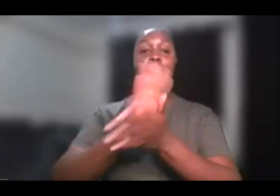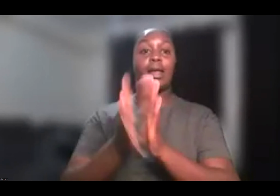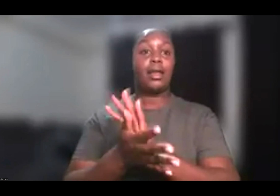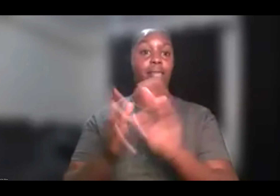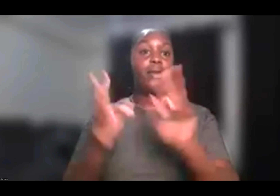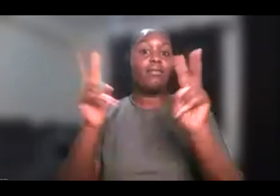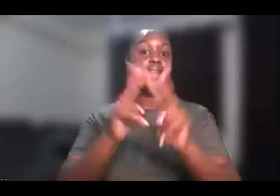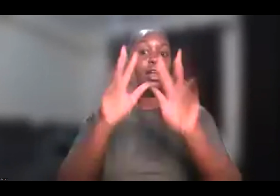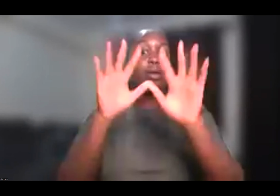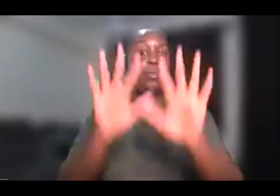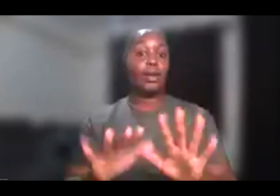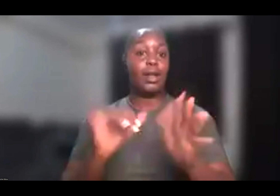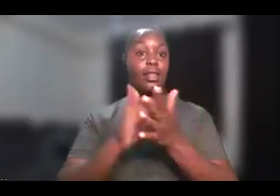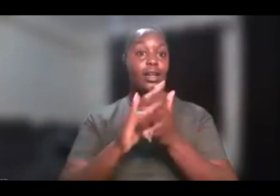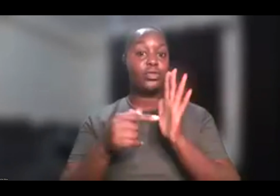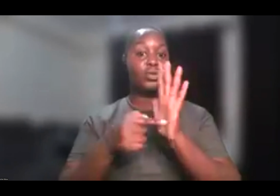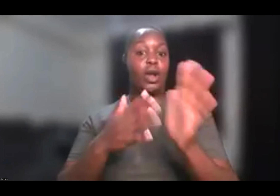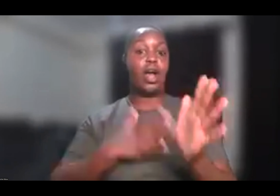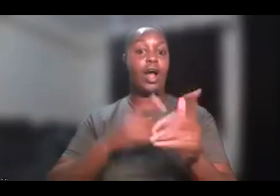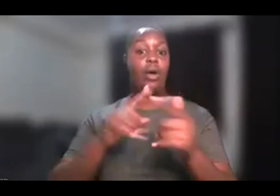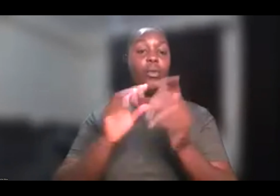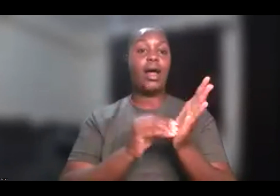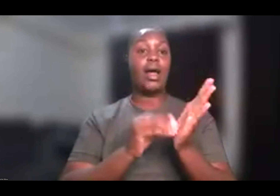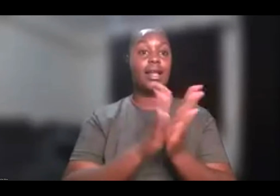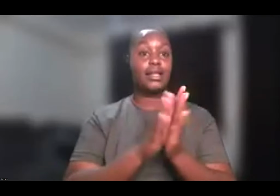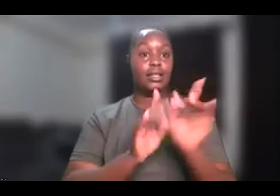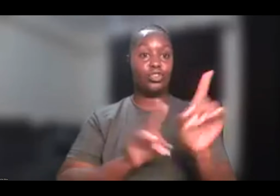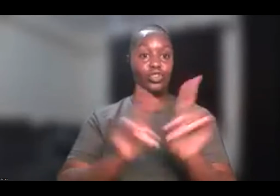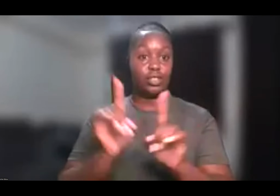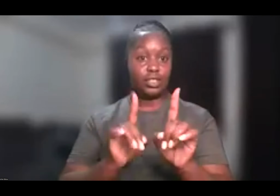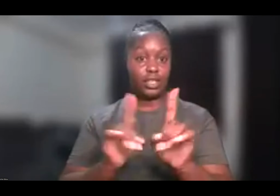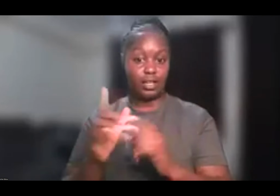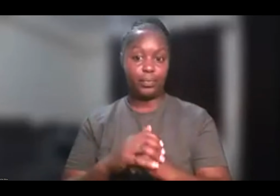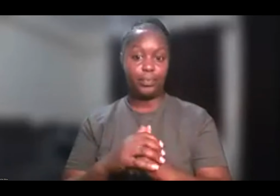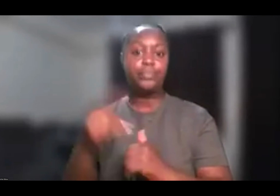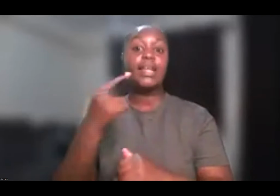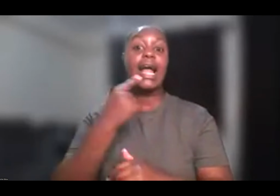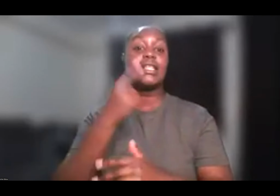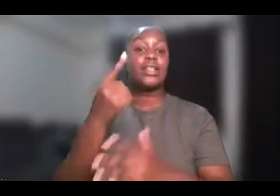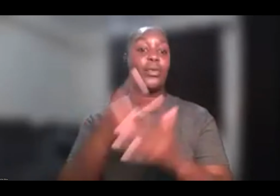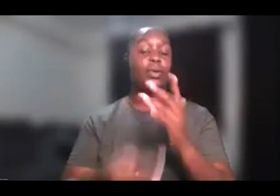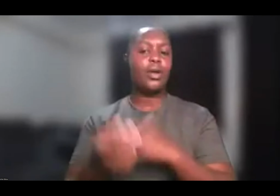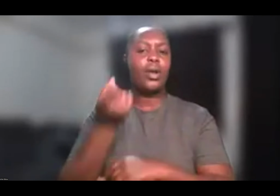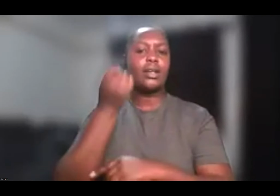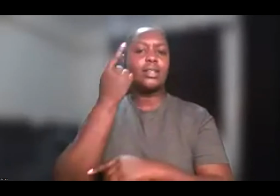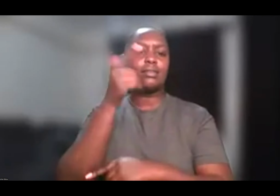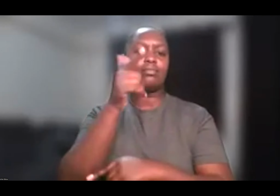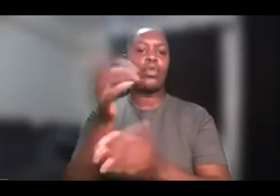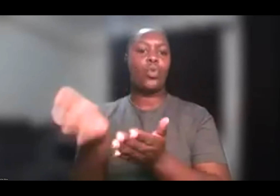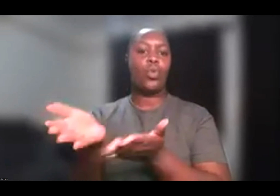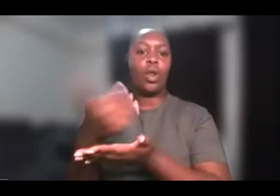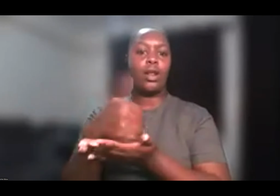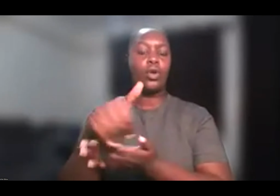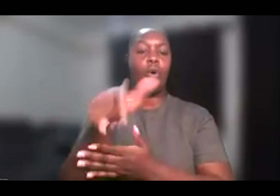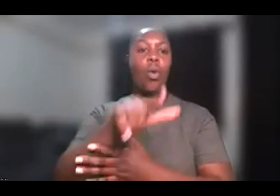So, like I said, after understanding the need of local data, we started collecting Beninese sign language, and we